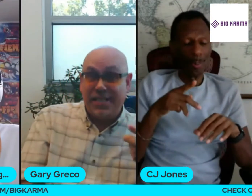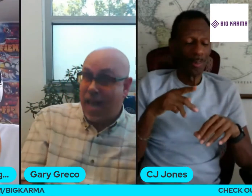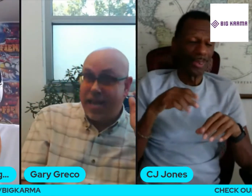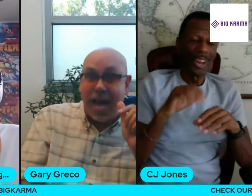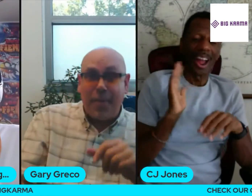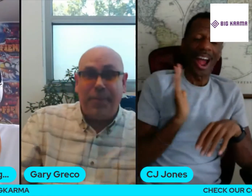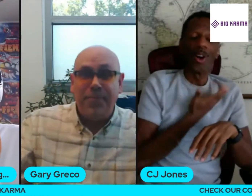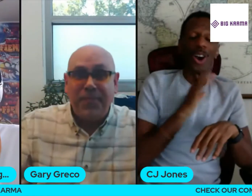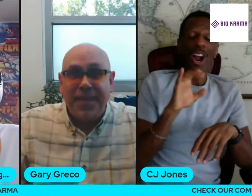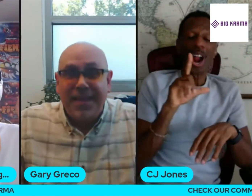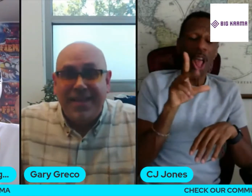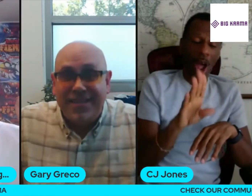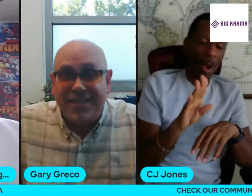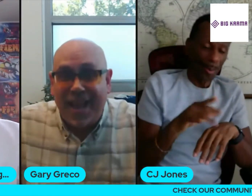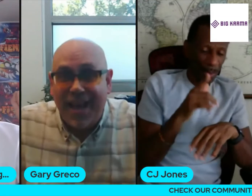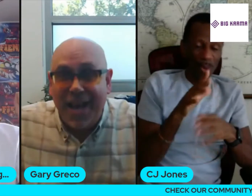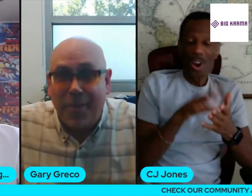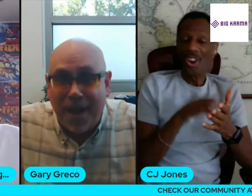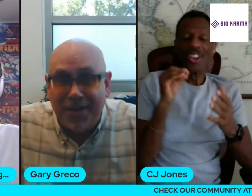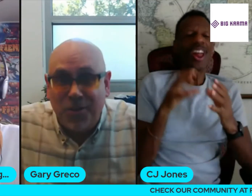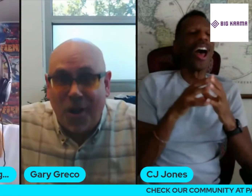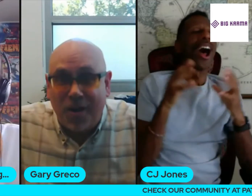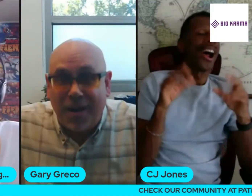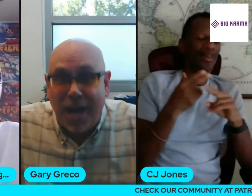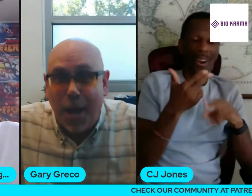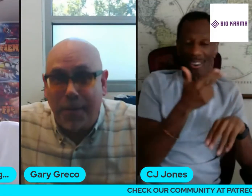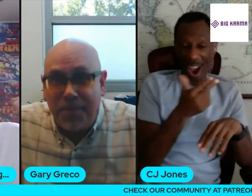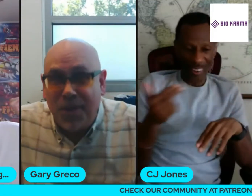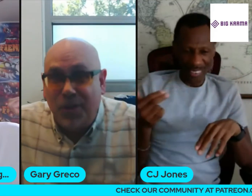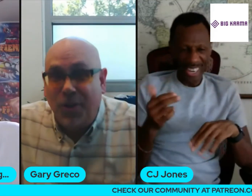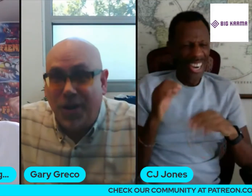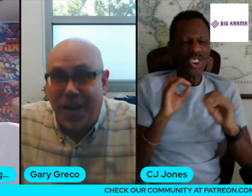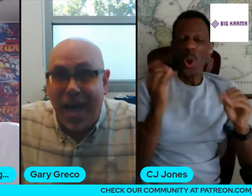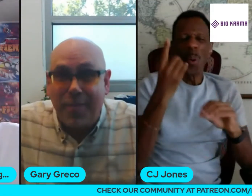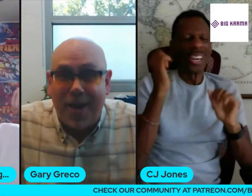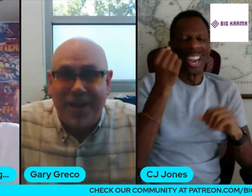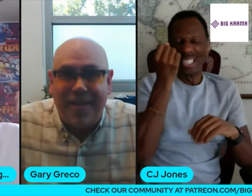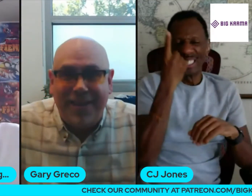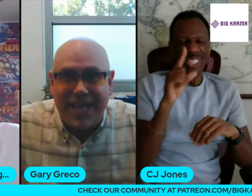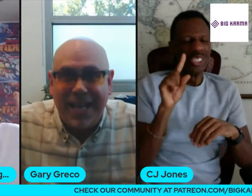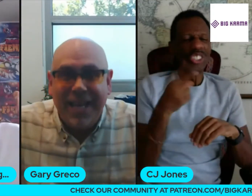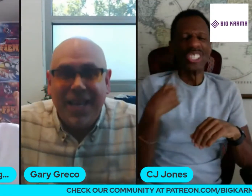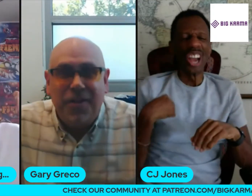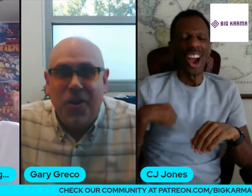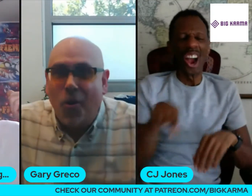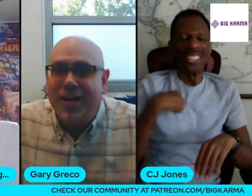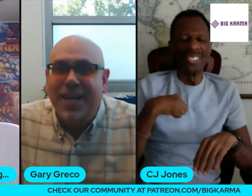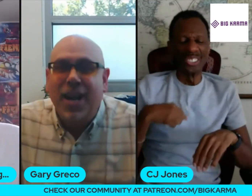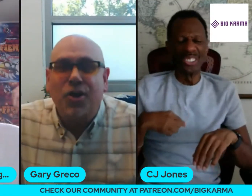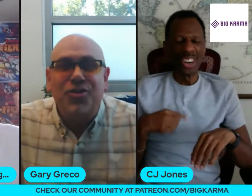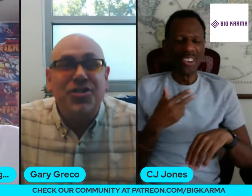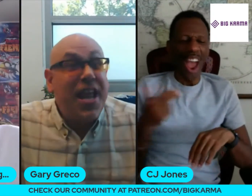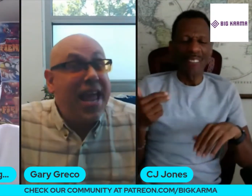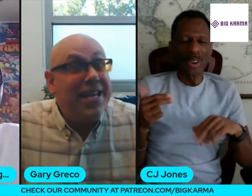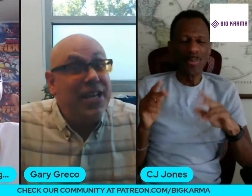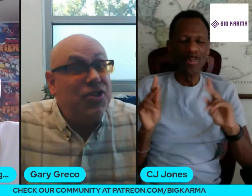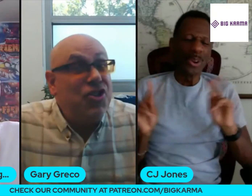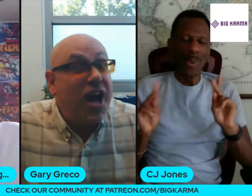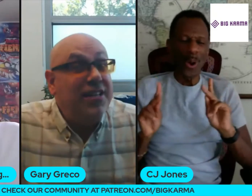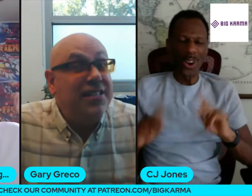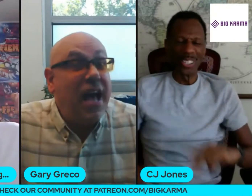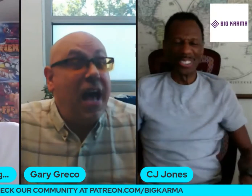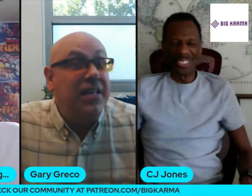Yes. Sign up. Sign up onto our club. You'll learn a lot about Navi. No one can understand